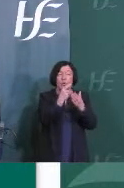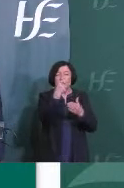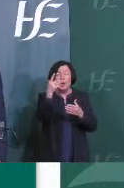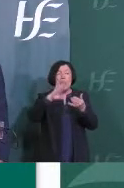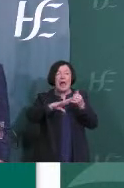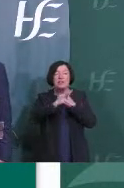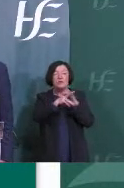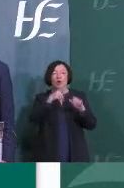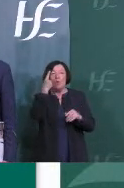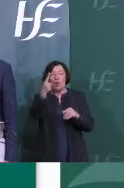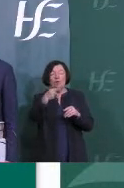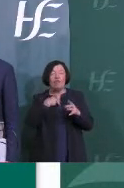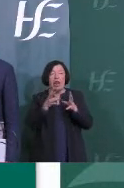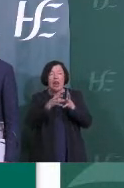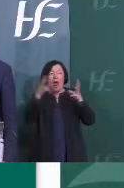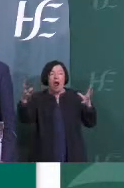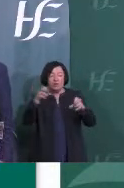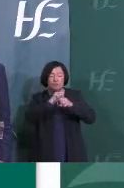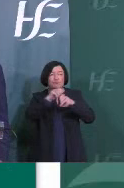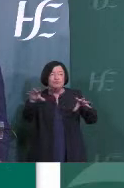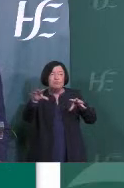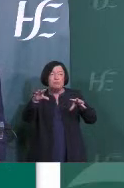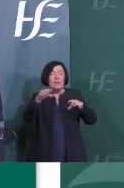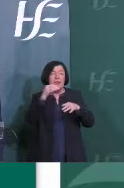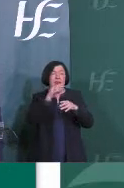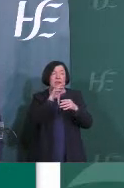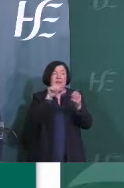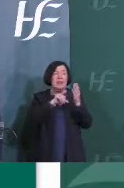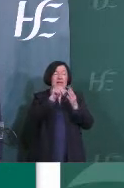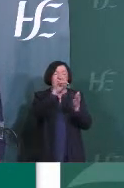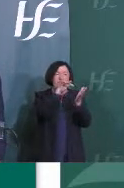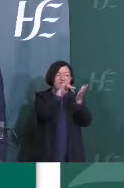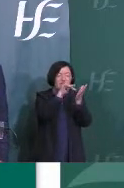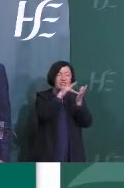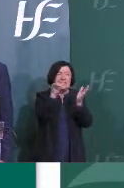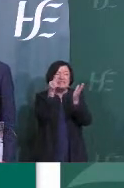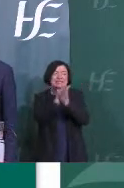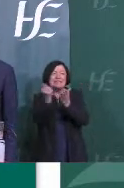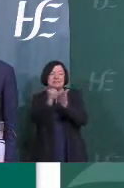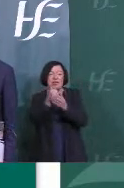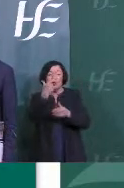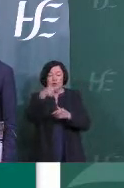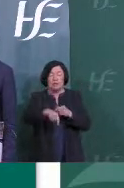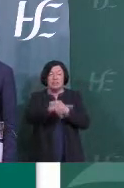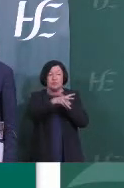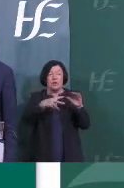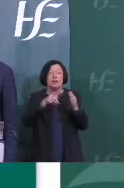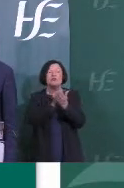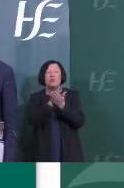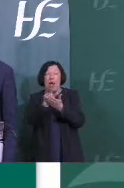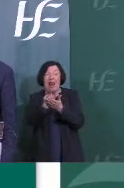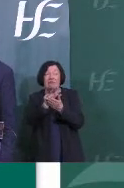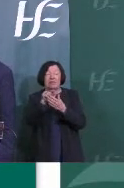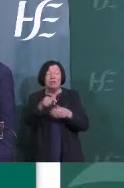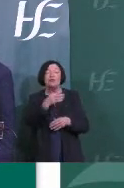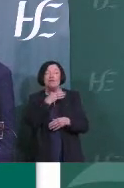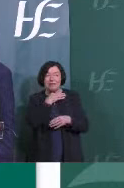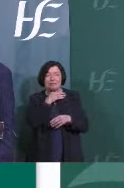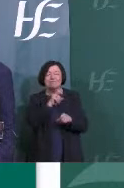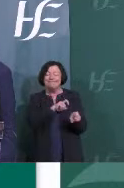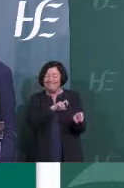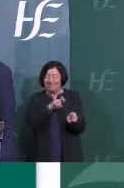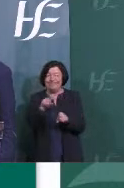week, one particularly large outbreak with 15, 16 cases, but the 2 this week, 12 cases. The risk is always